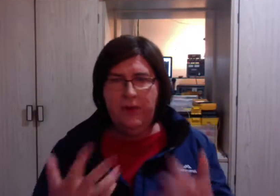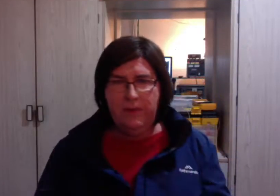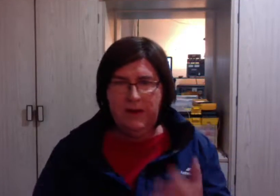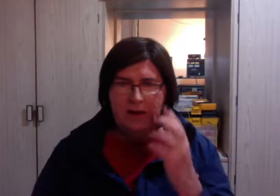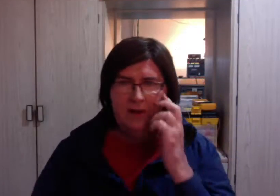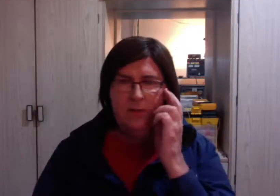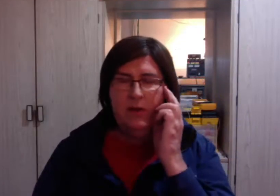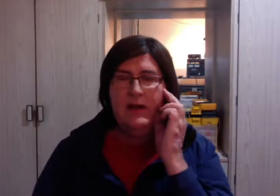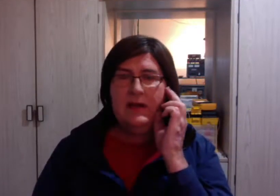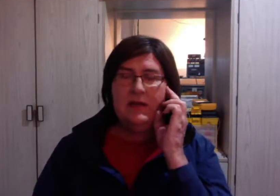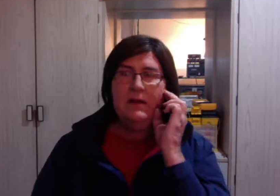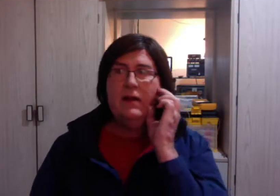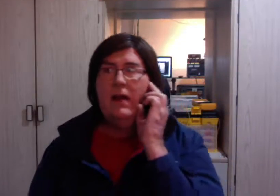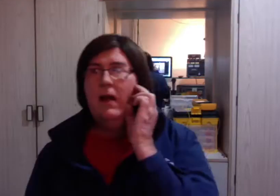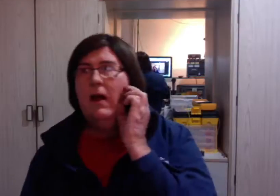stop the antennas breaking.